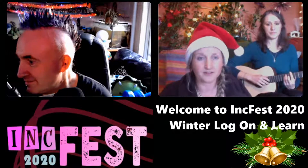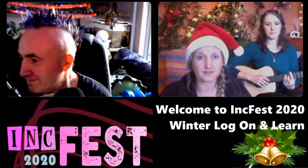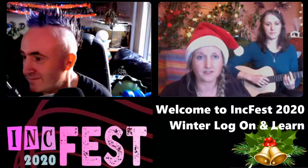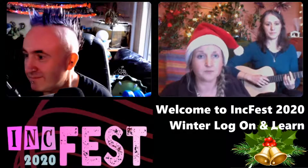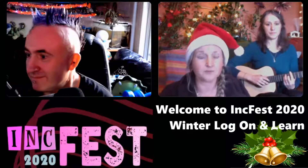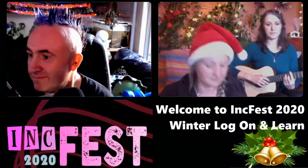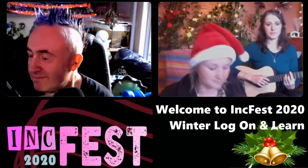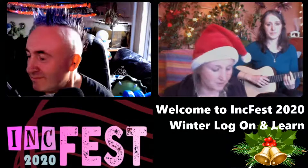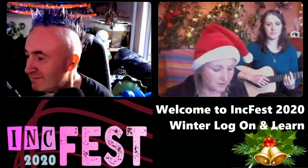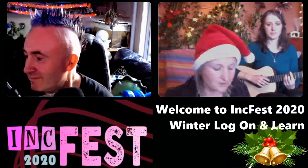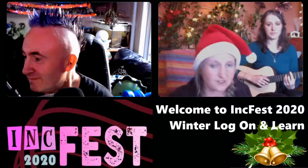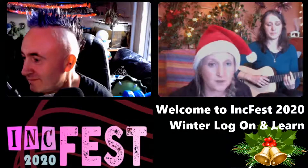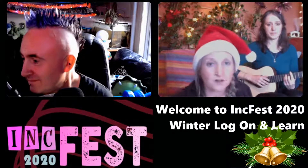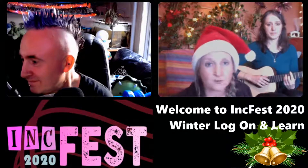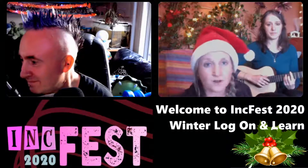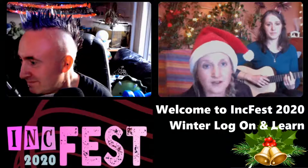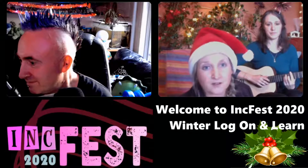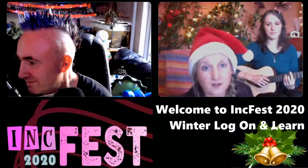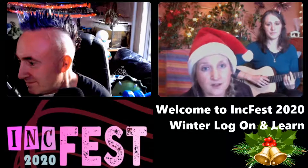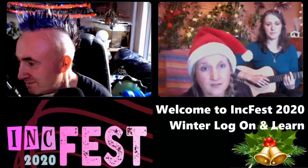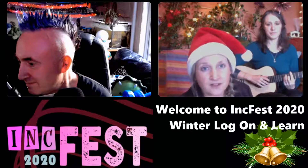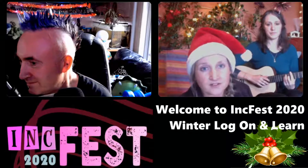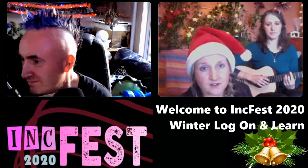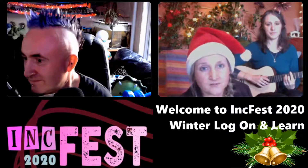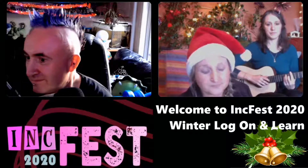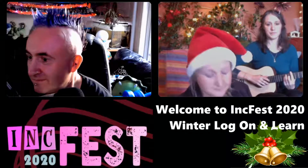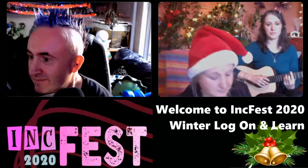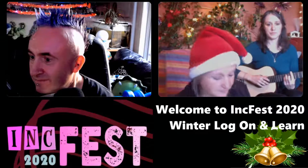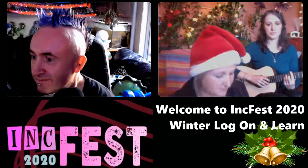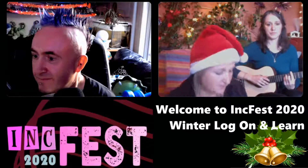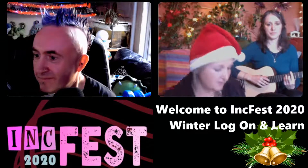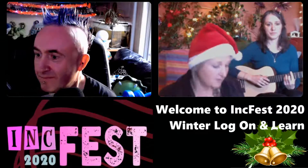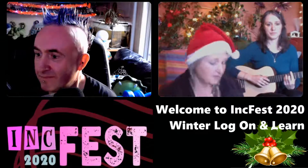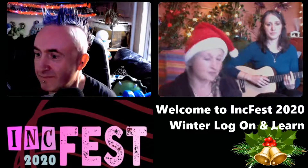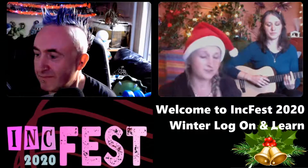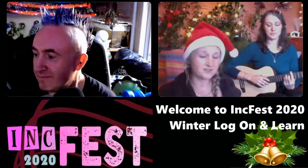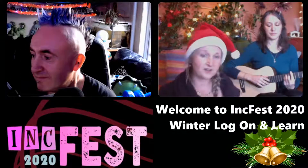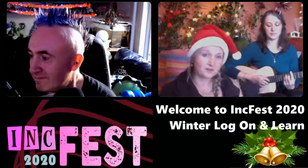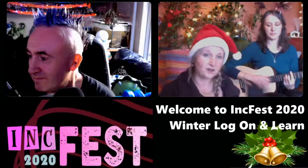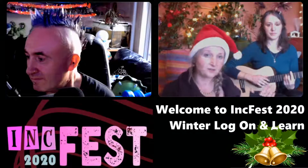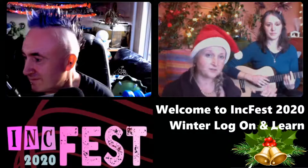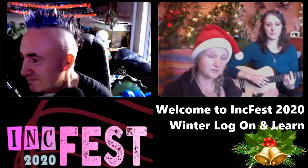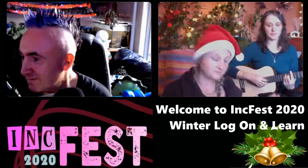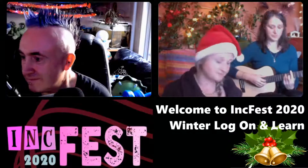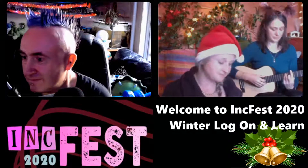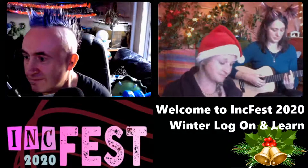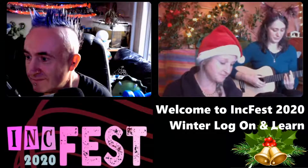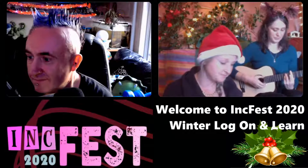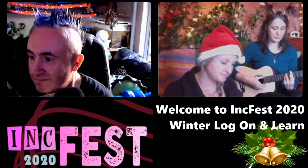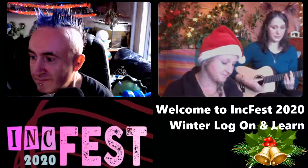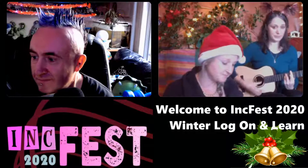So yeah, we're going to do some hard work here and learn this song. So I'll just get a note.